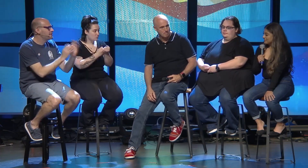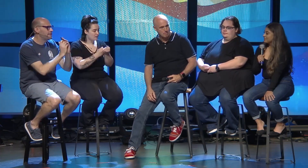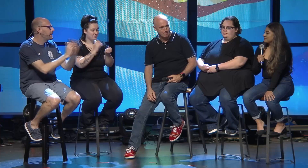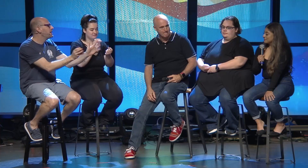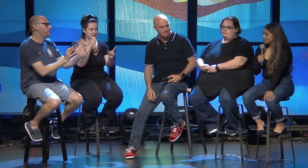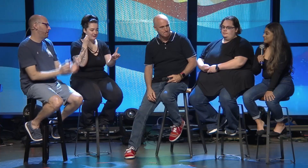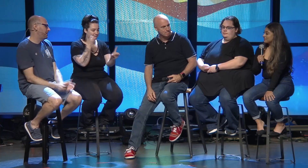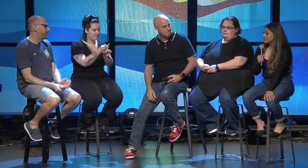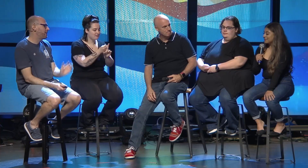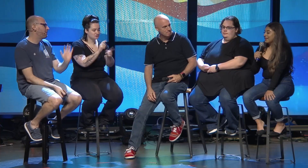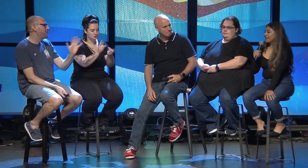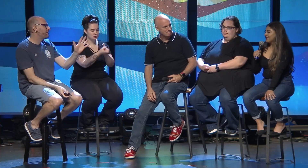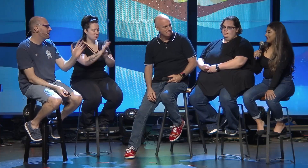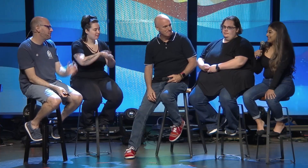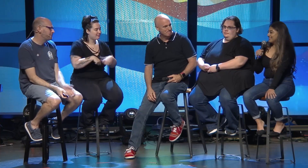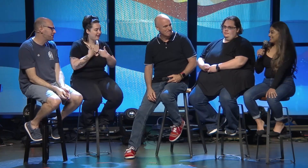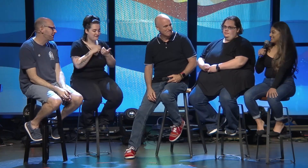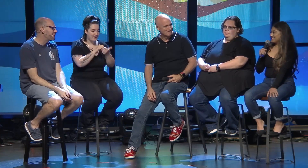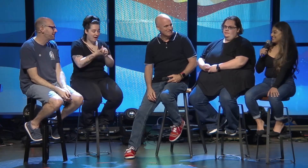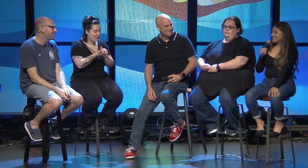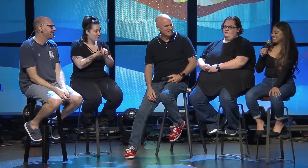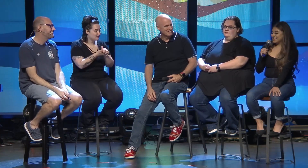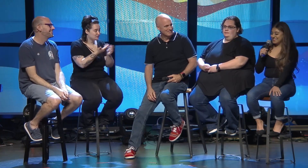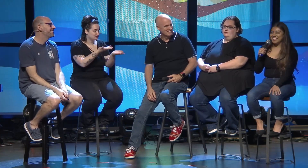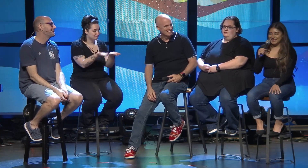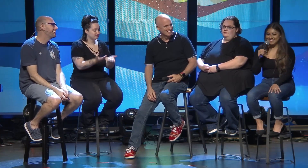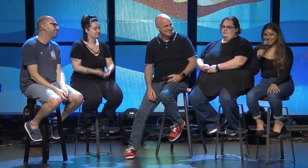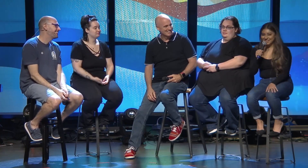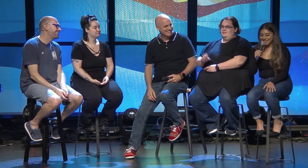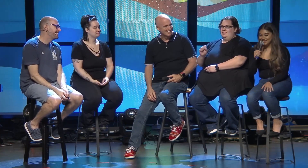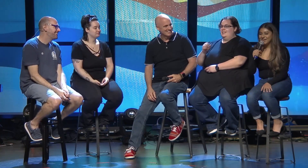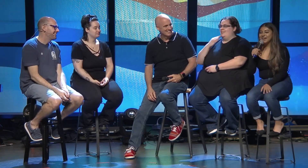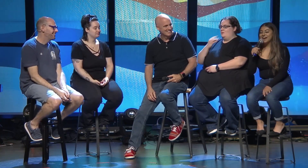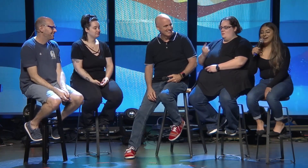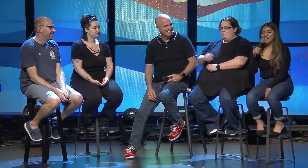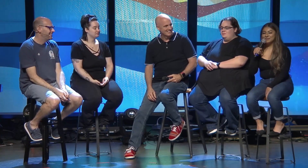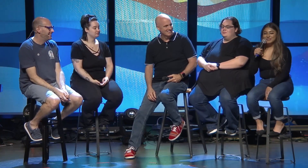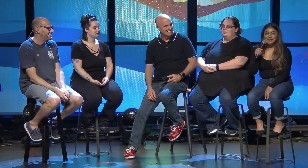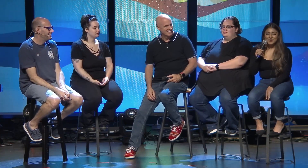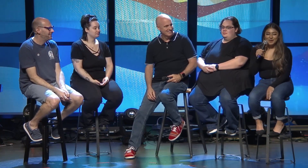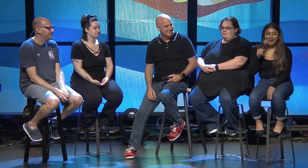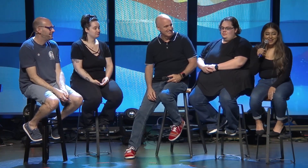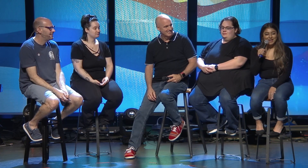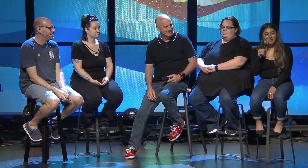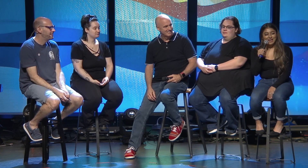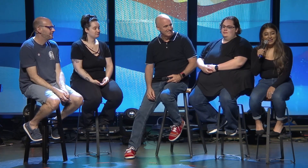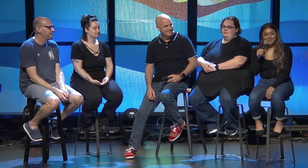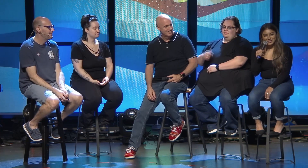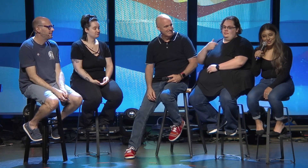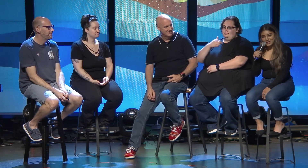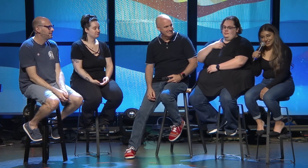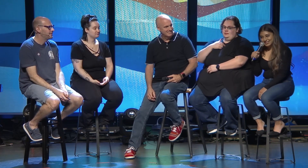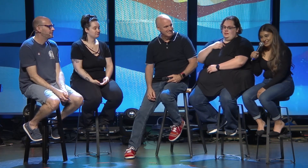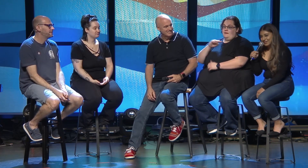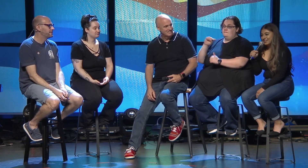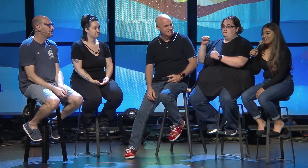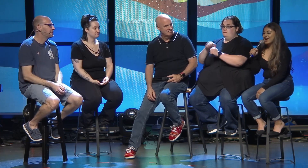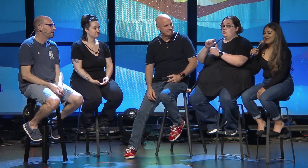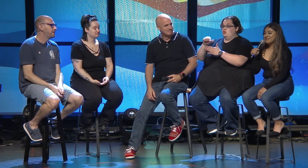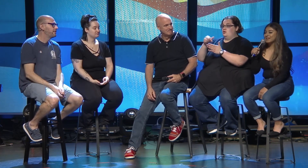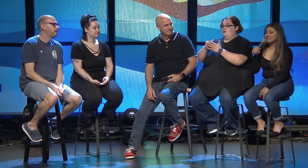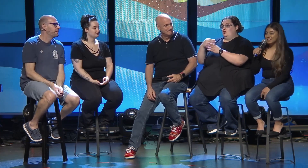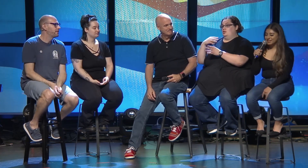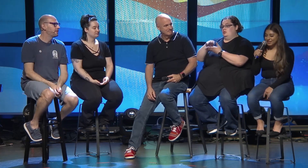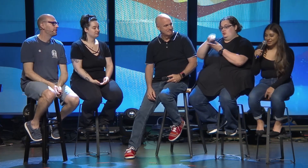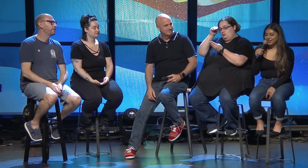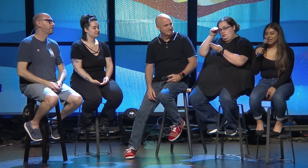so just take it away, like whatever you're comfortable sharing with us. Yes, thank you. So I am a first-generation student. I